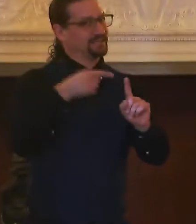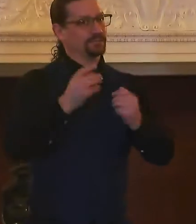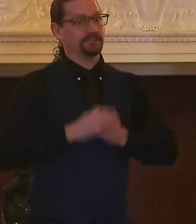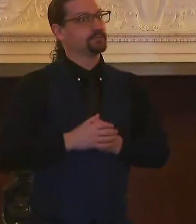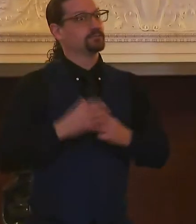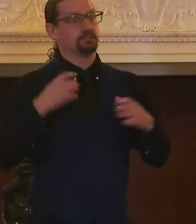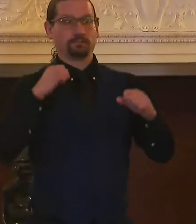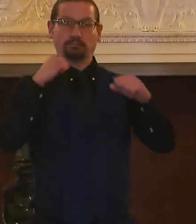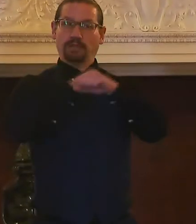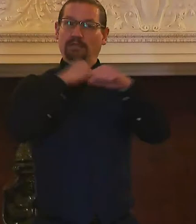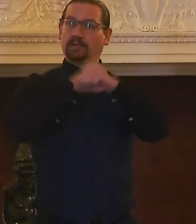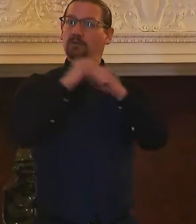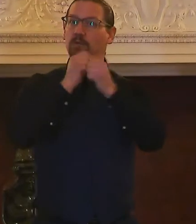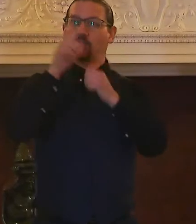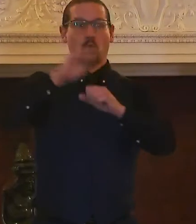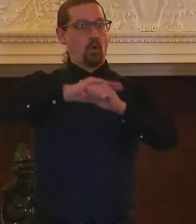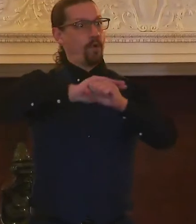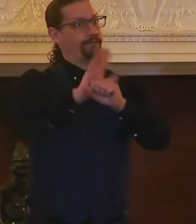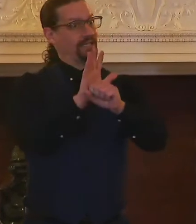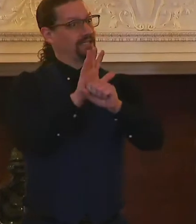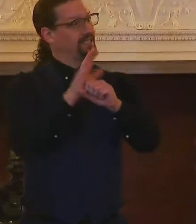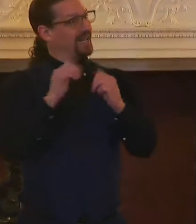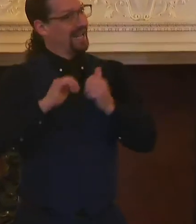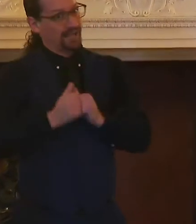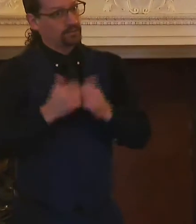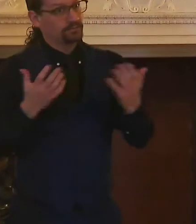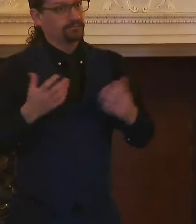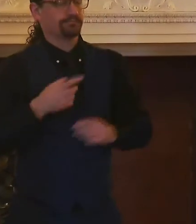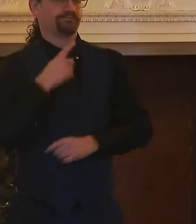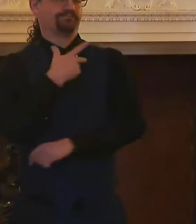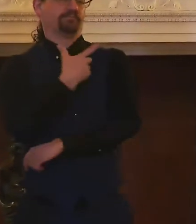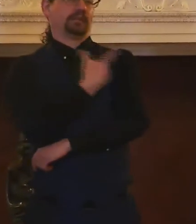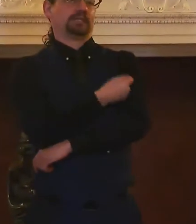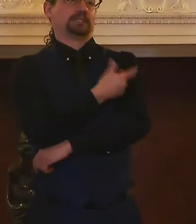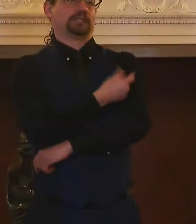COVID virus, is by getting vaccinated.